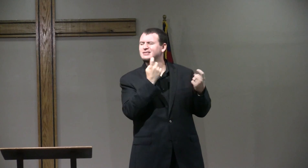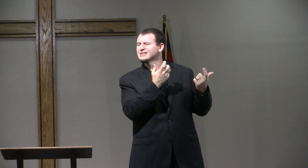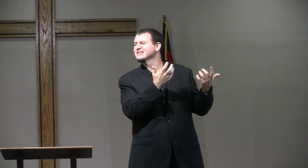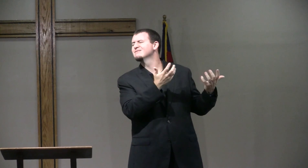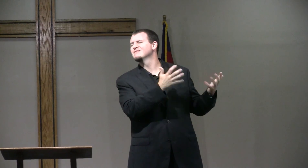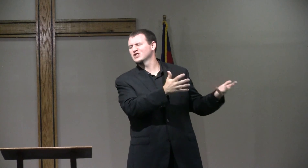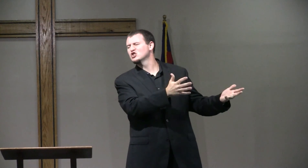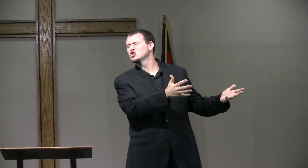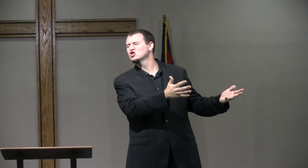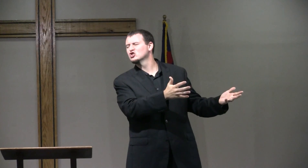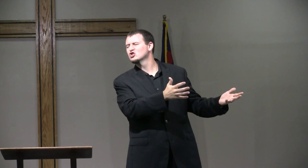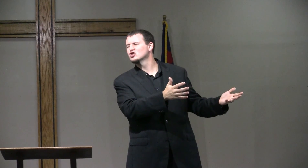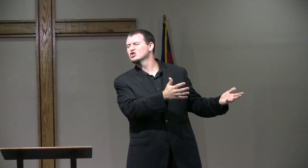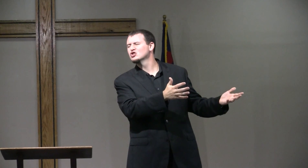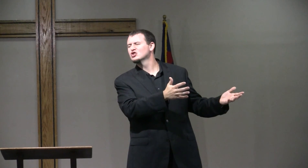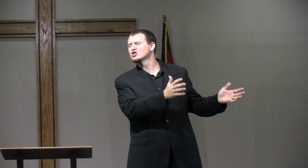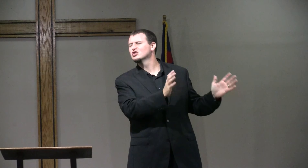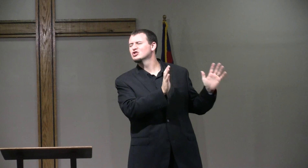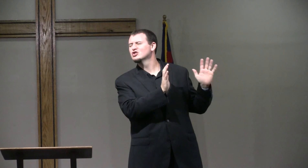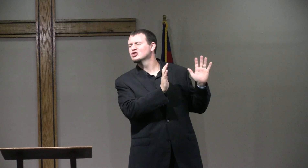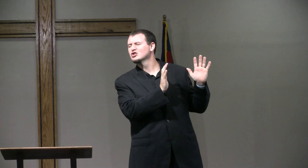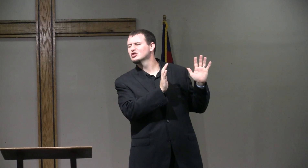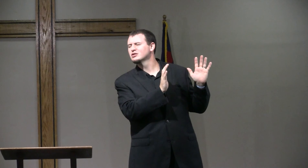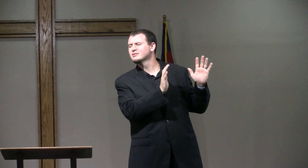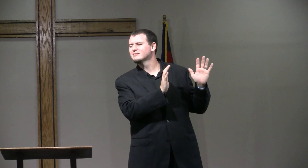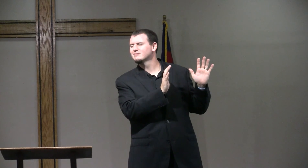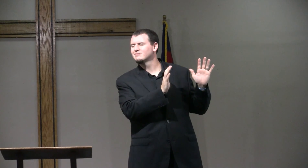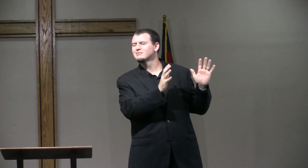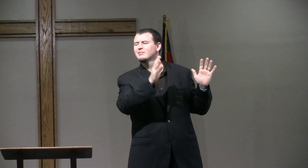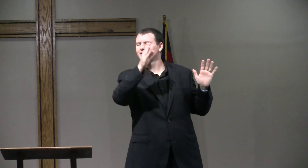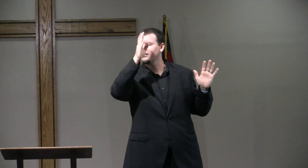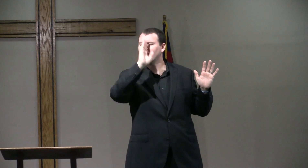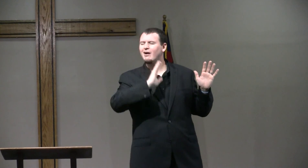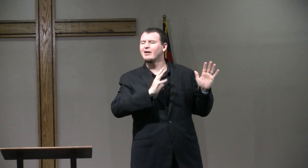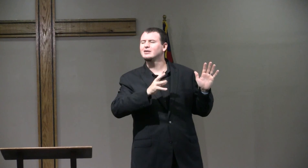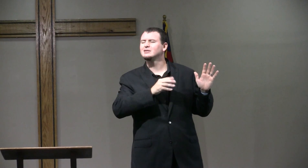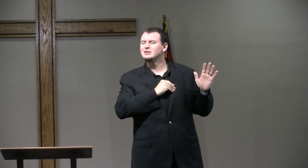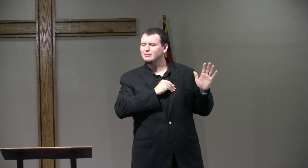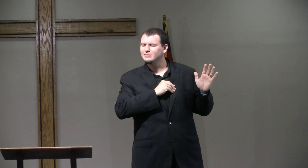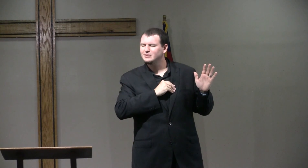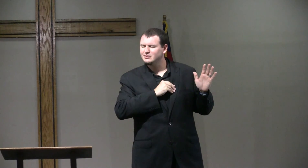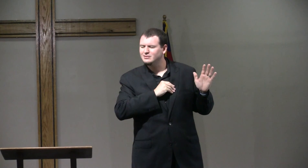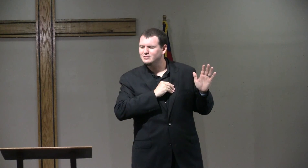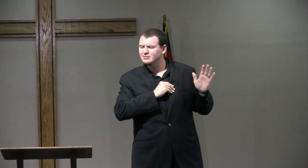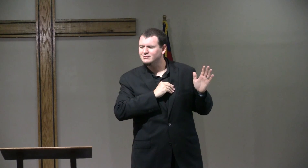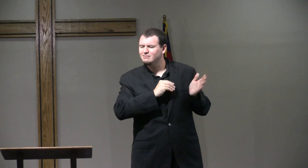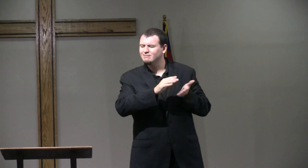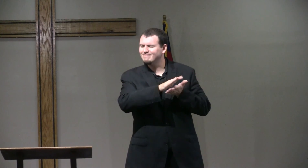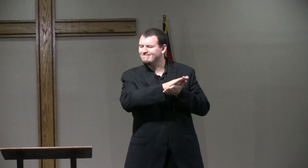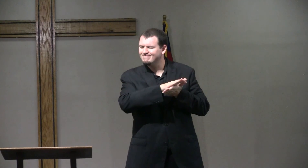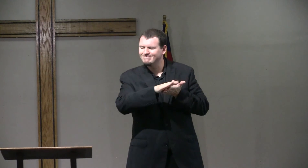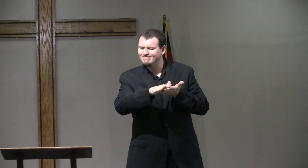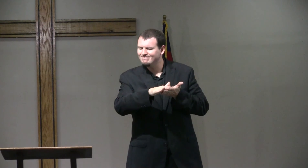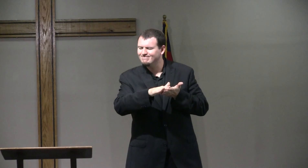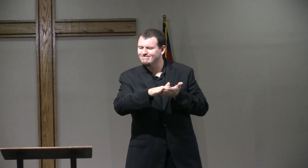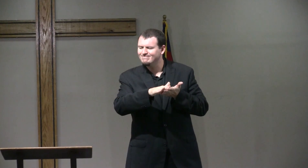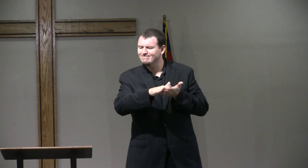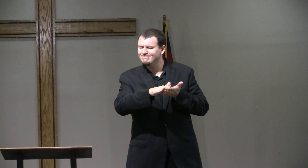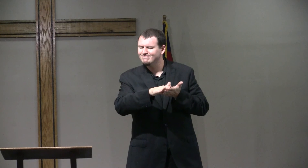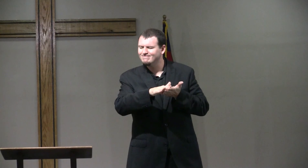and say that my blood has covered their sin. And God will accept the forgiveness